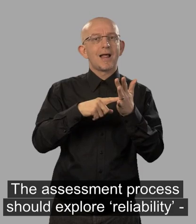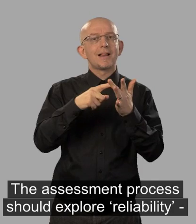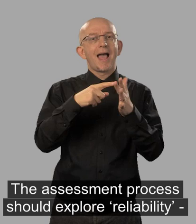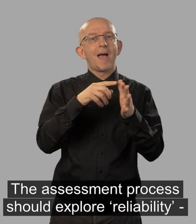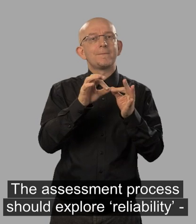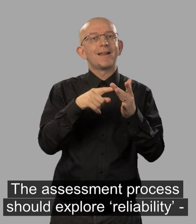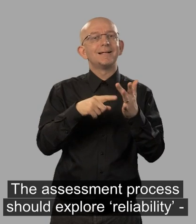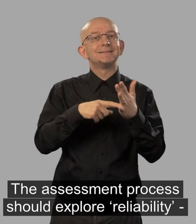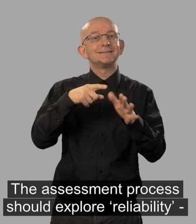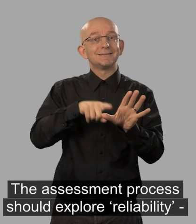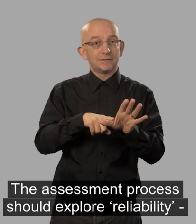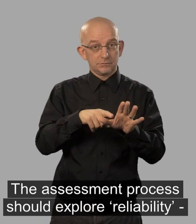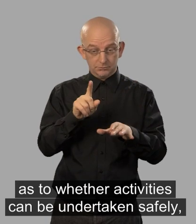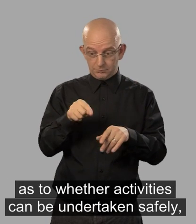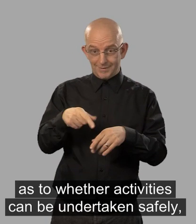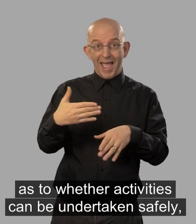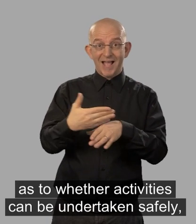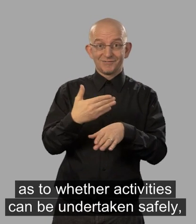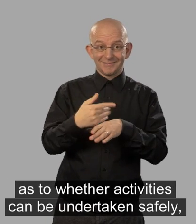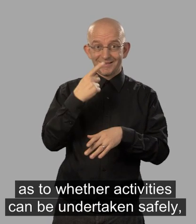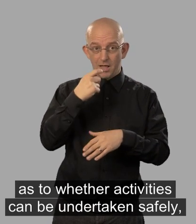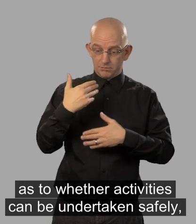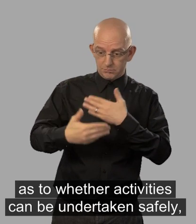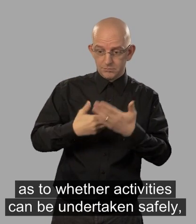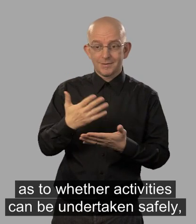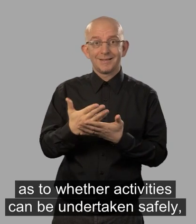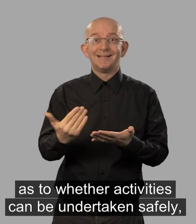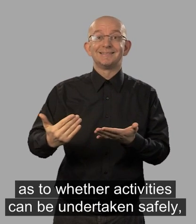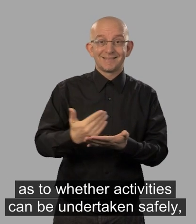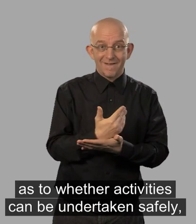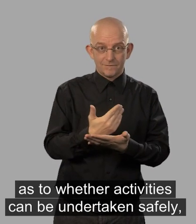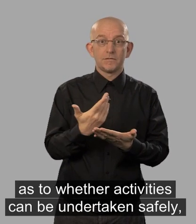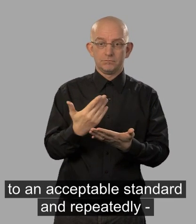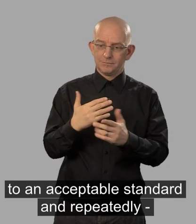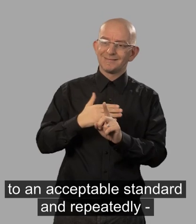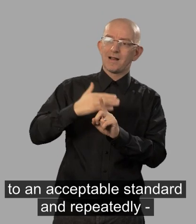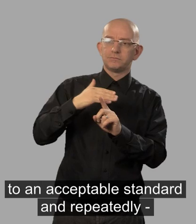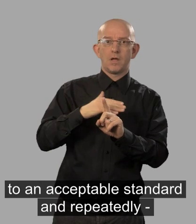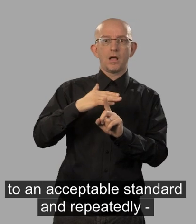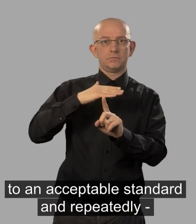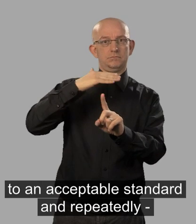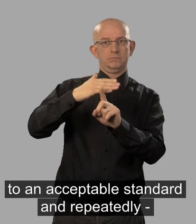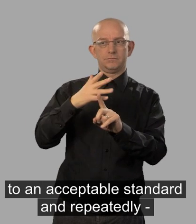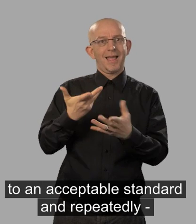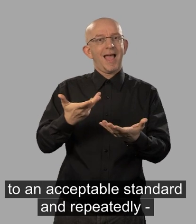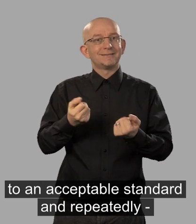as to whether activities can be undertaken safely, to an acceptable standard, and